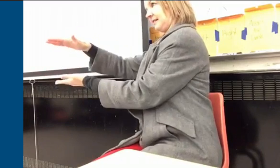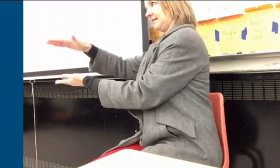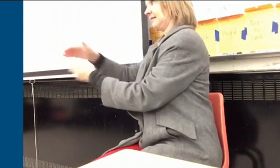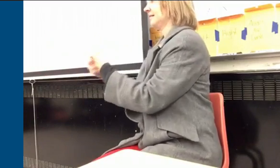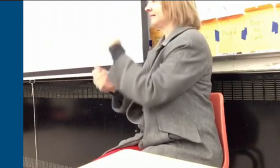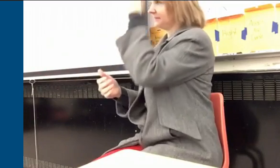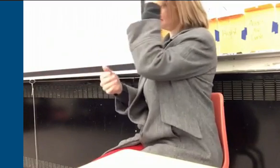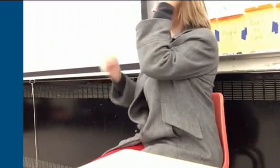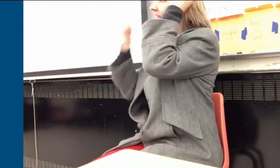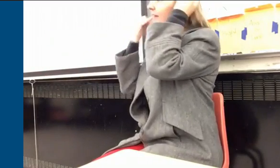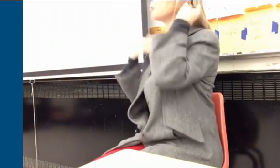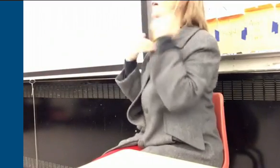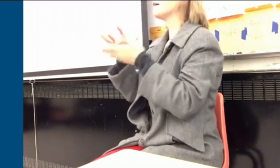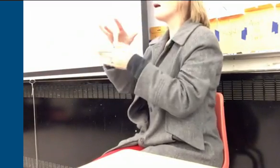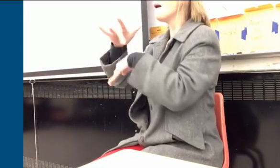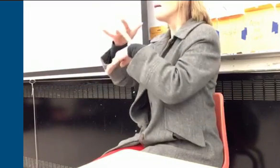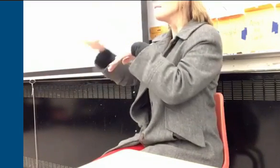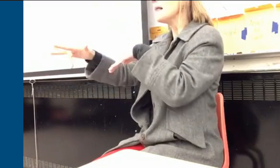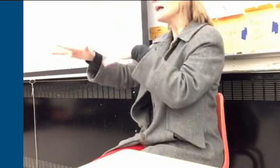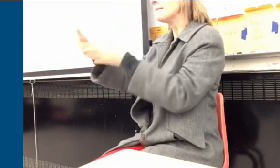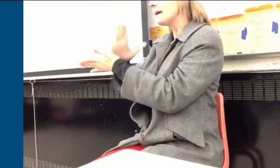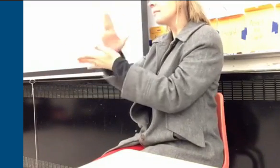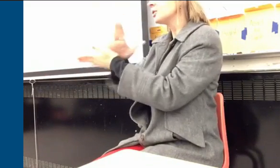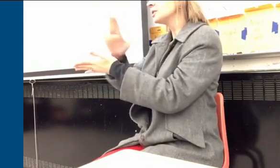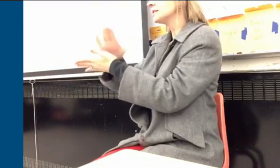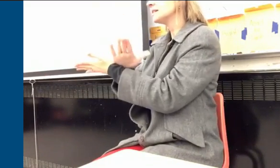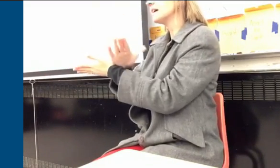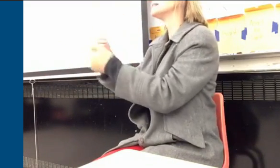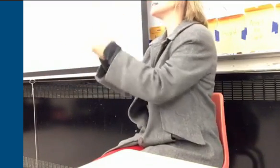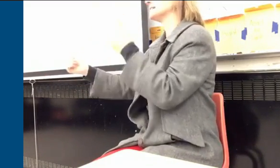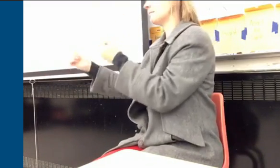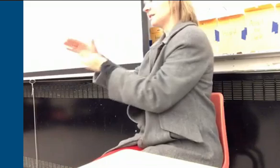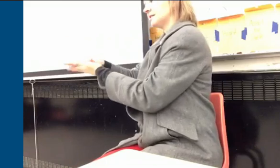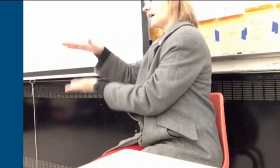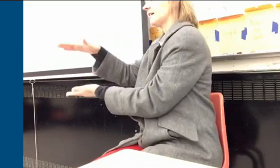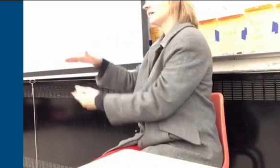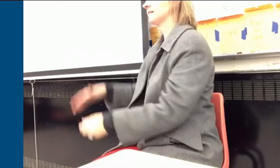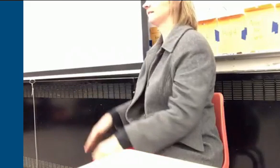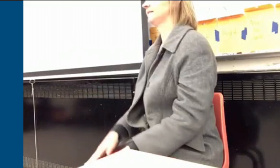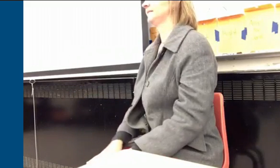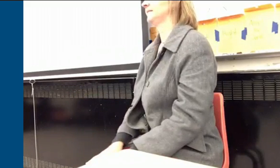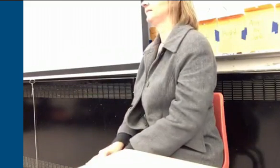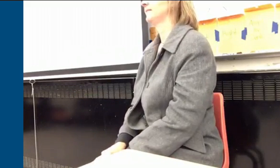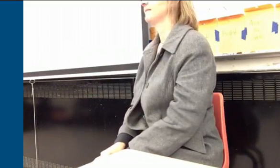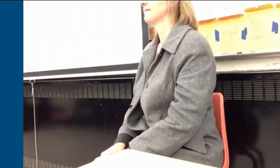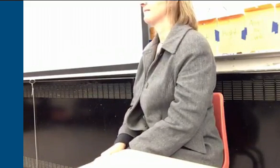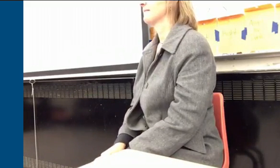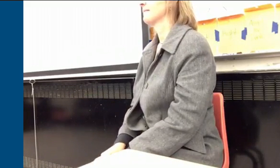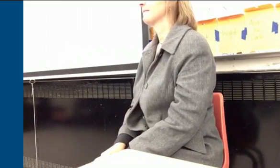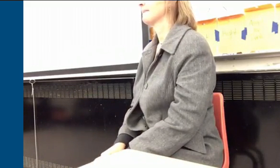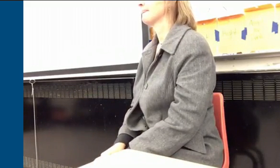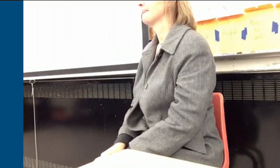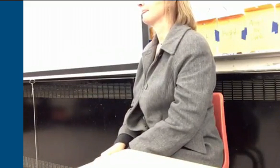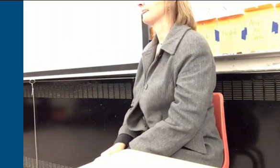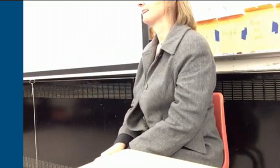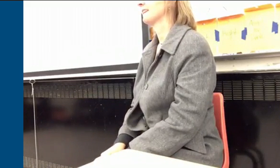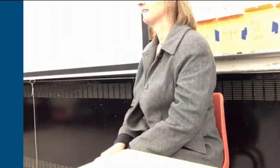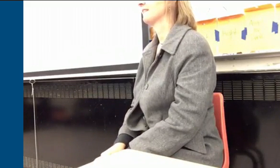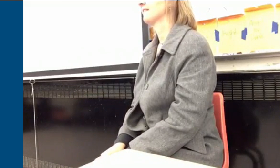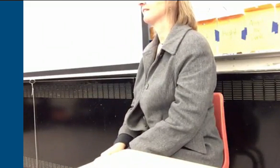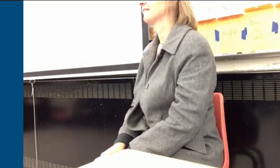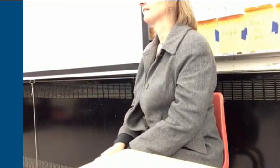any blank white papers, leave that in a separate stack. Okay? That's unfinished.